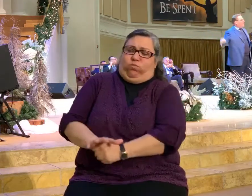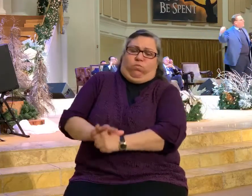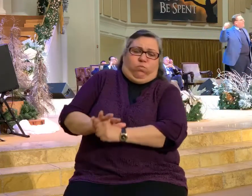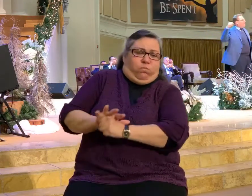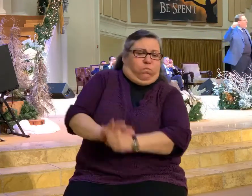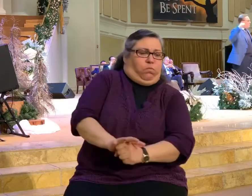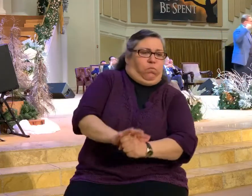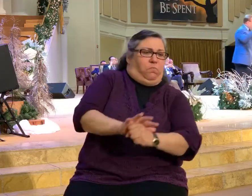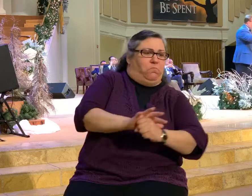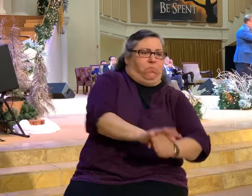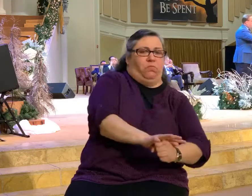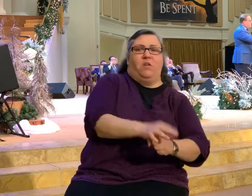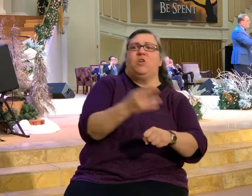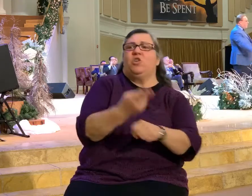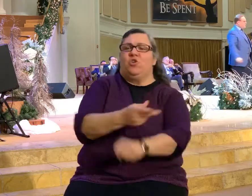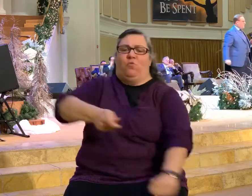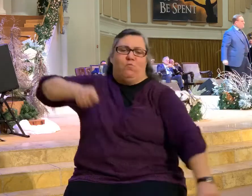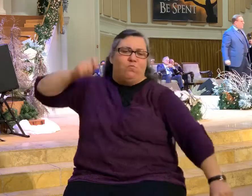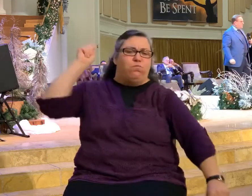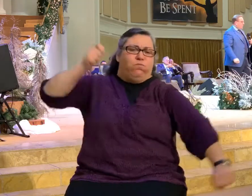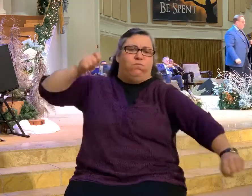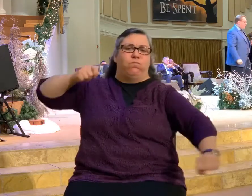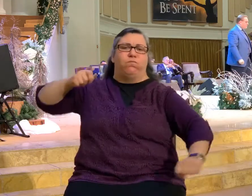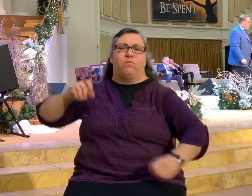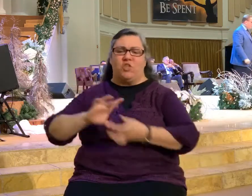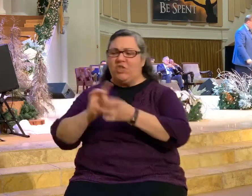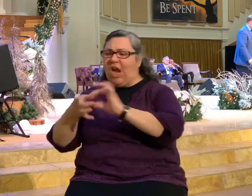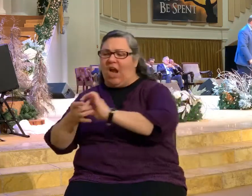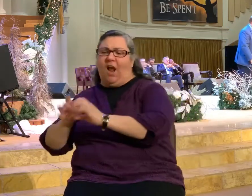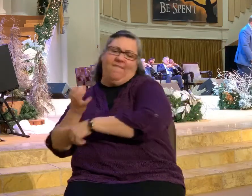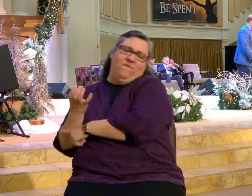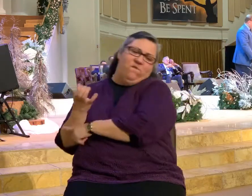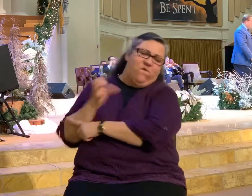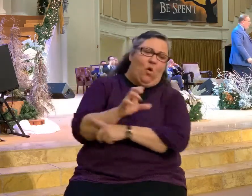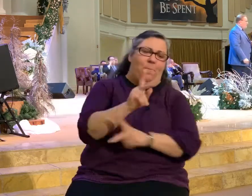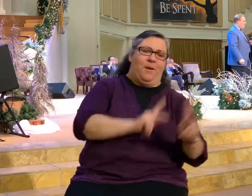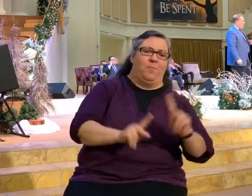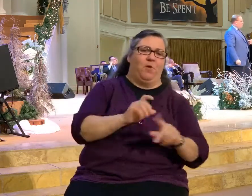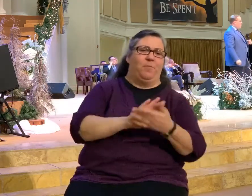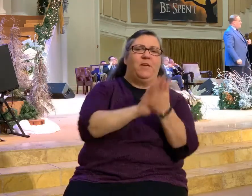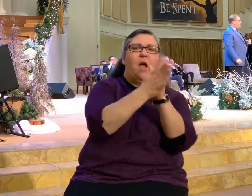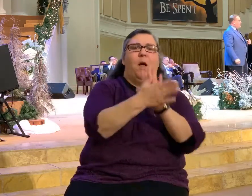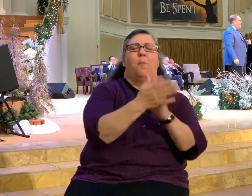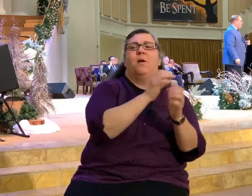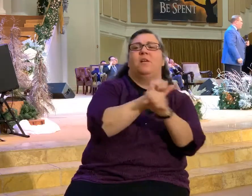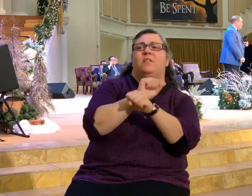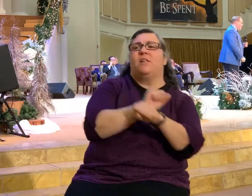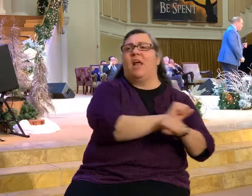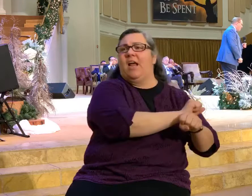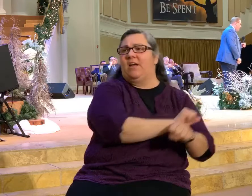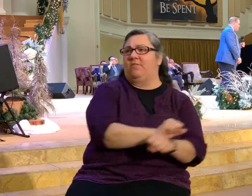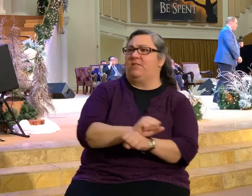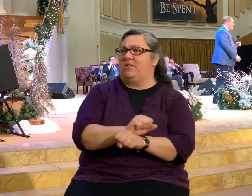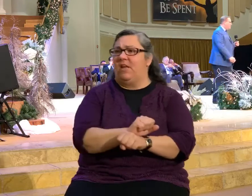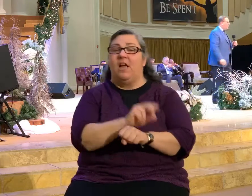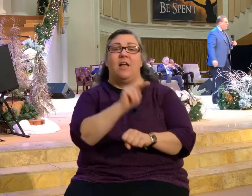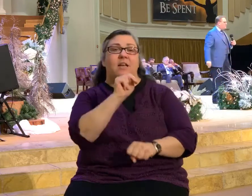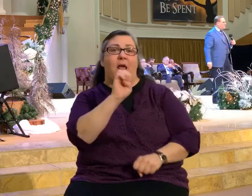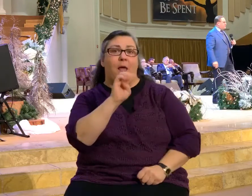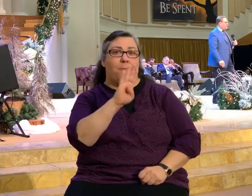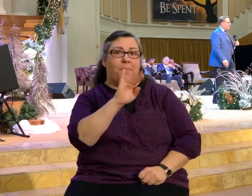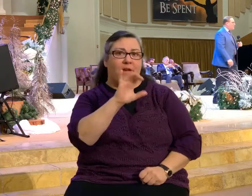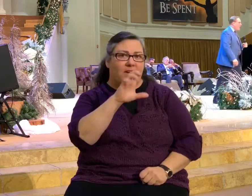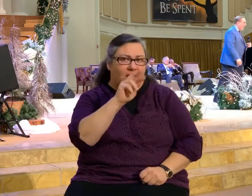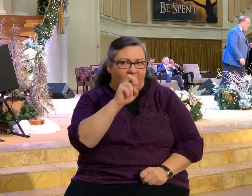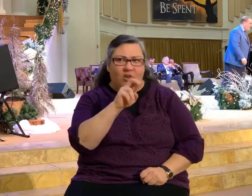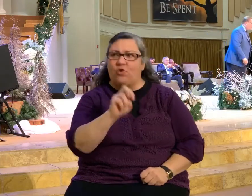and with a whip and with chains, forcing them into slavery. It was not the exquisite nature of Nebuchadnezzar, neither was